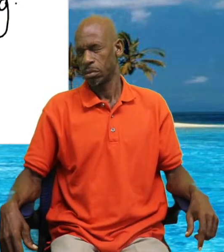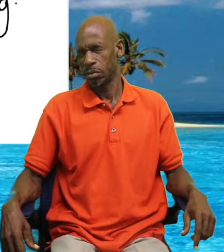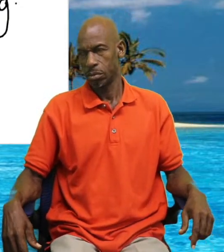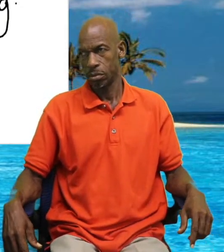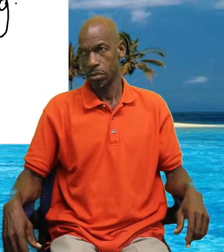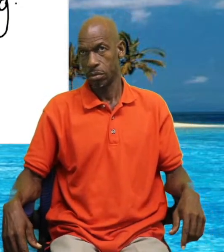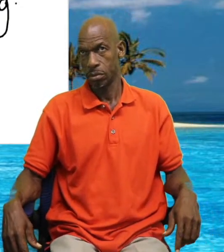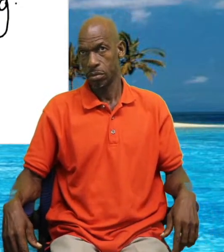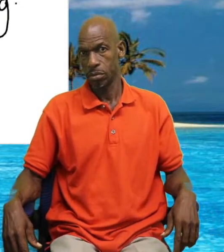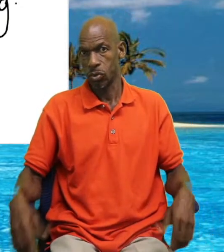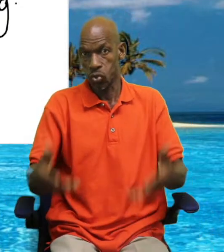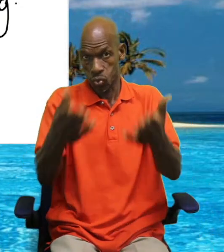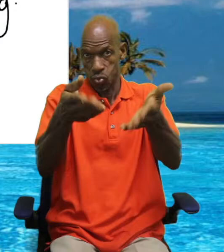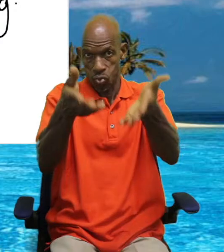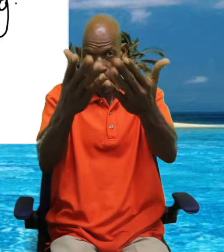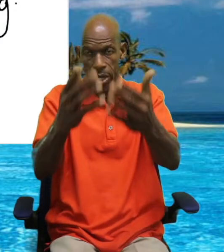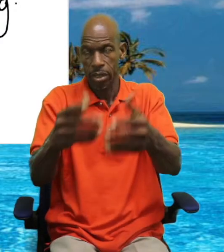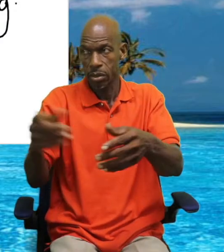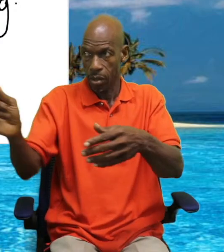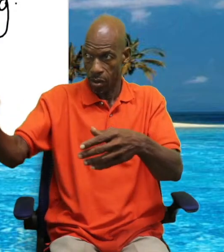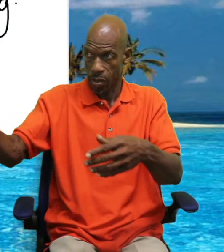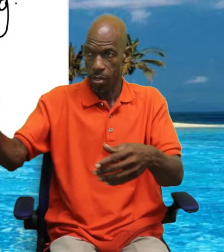Go ahead and finish.